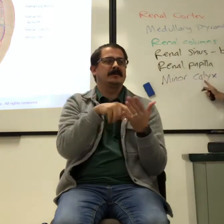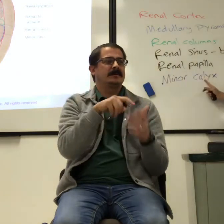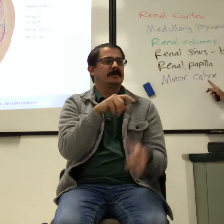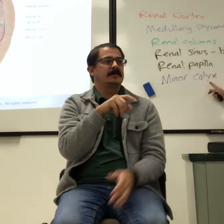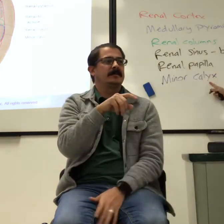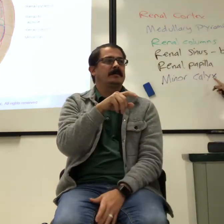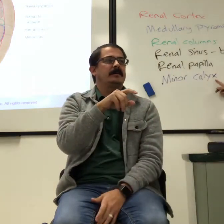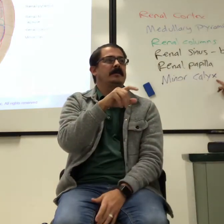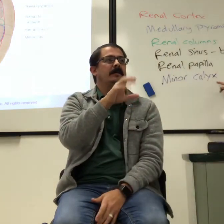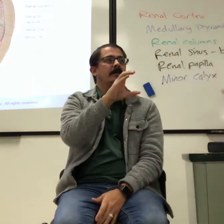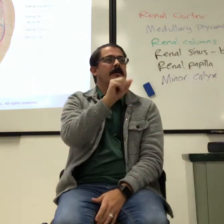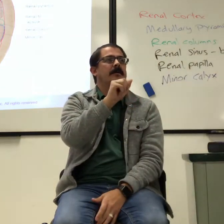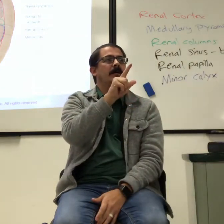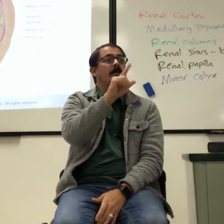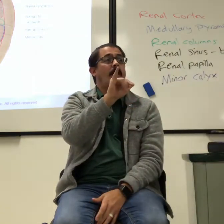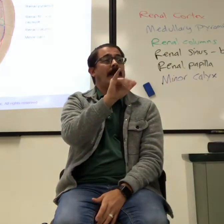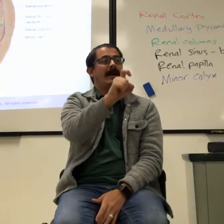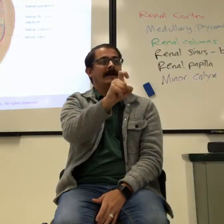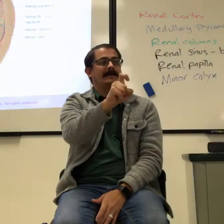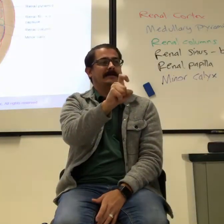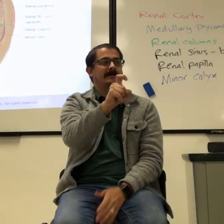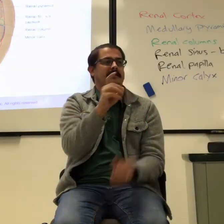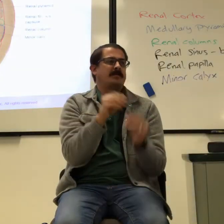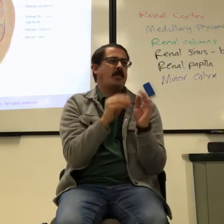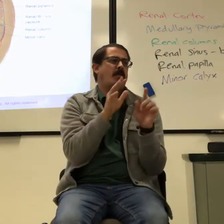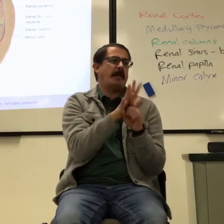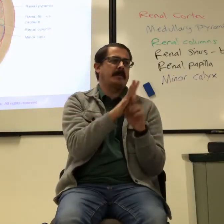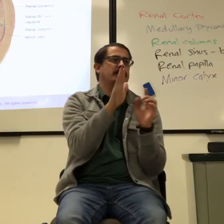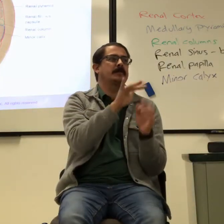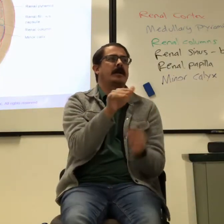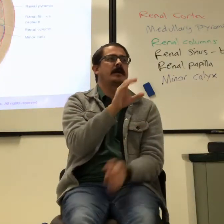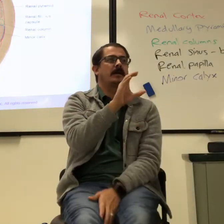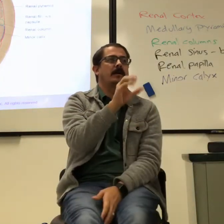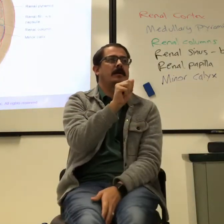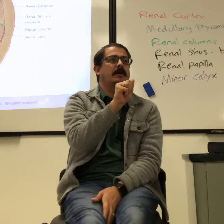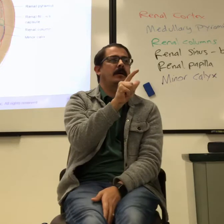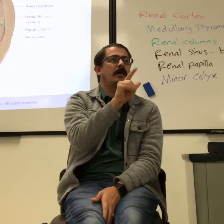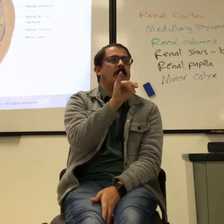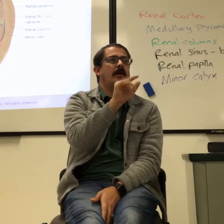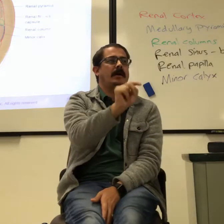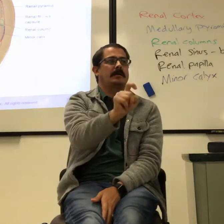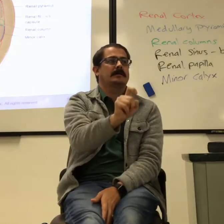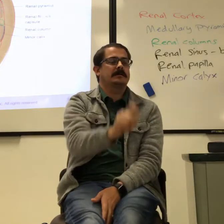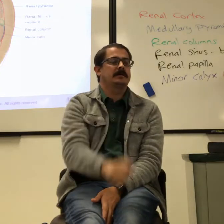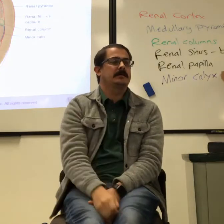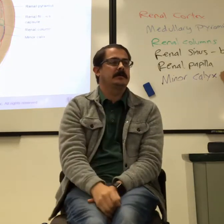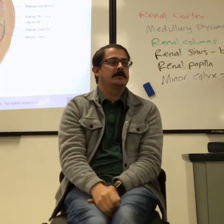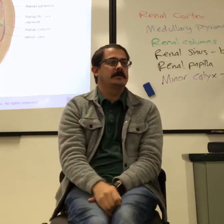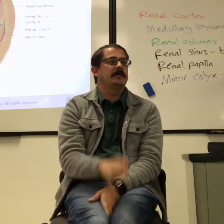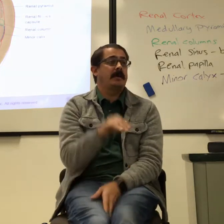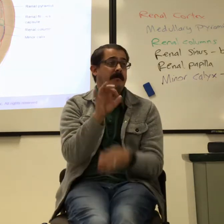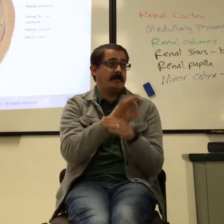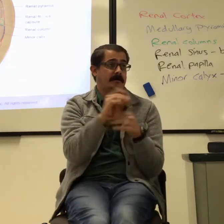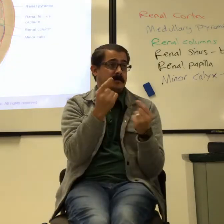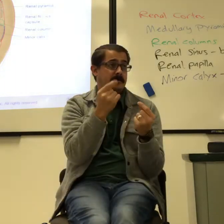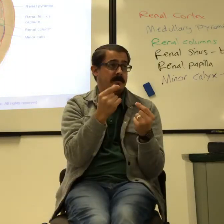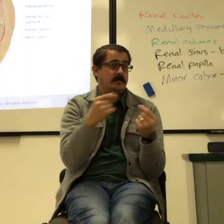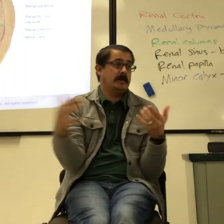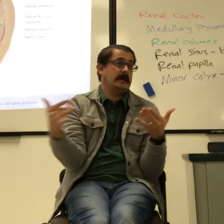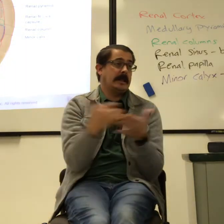spelled L-Y-X. So we're going to go with the more common thing there. Collect urine. That's its function.